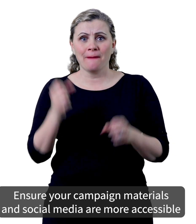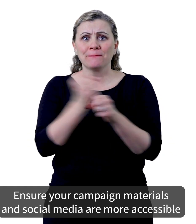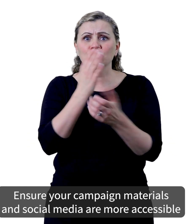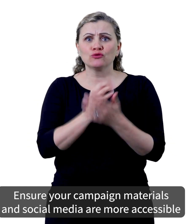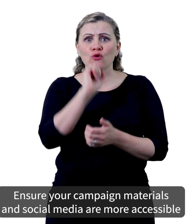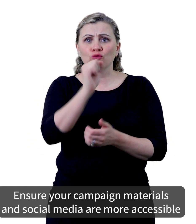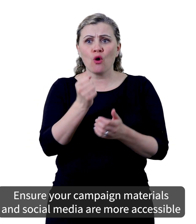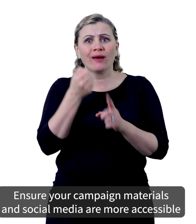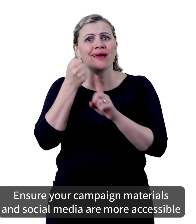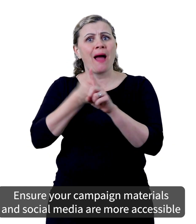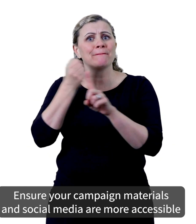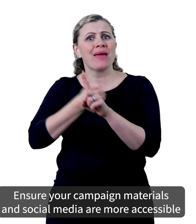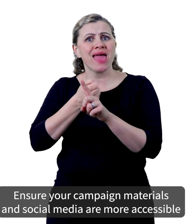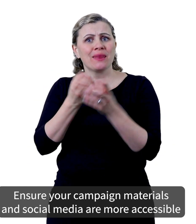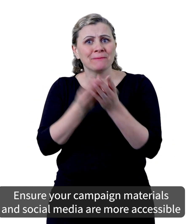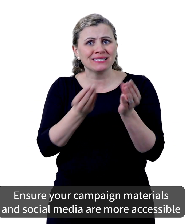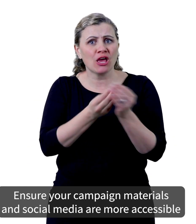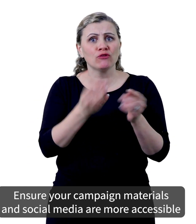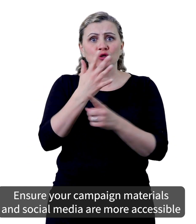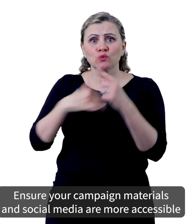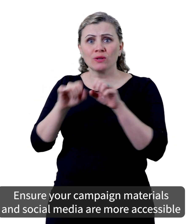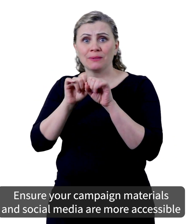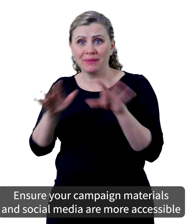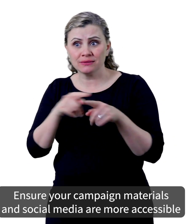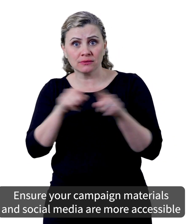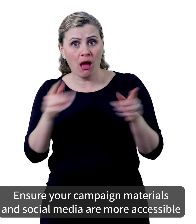Ensure your campaign materials and social media are more accessible